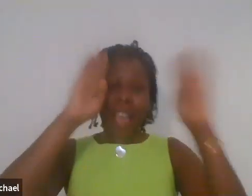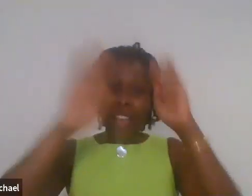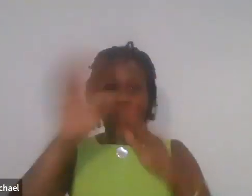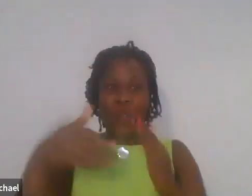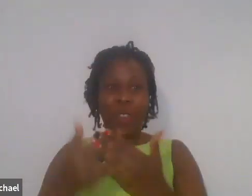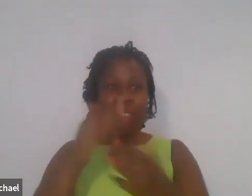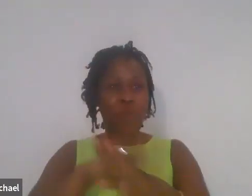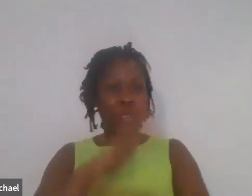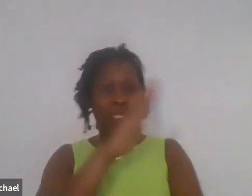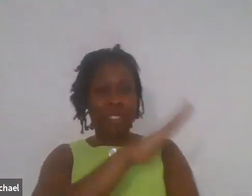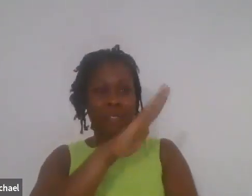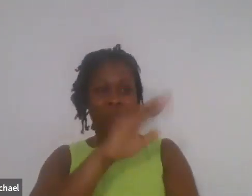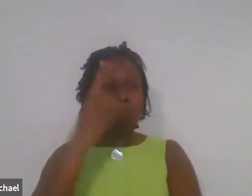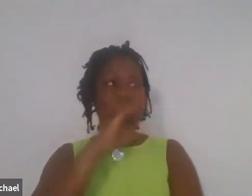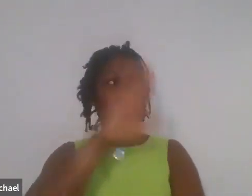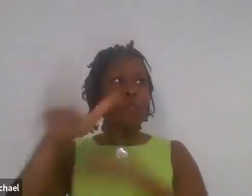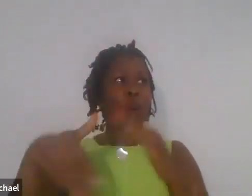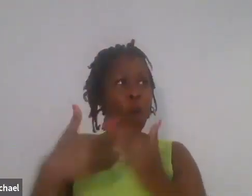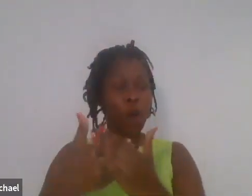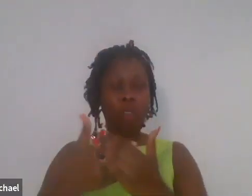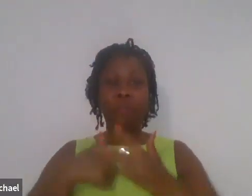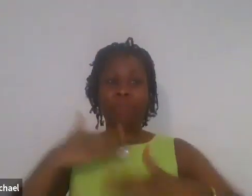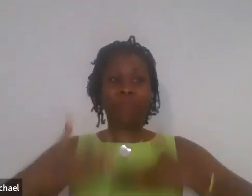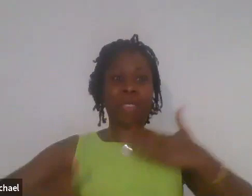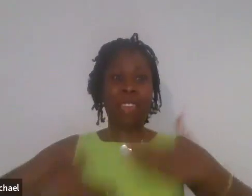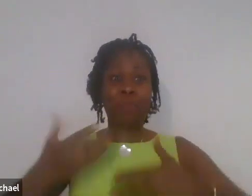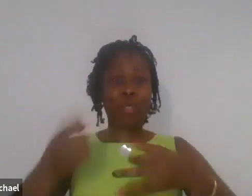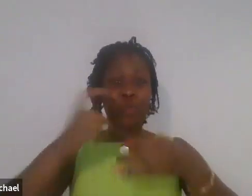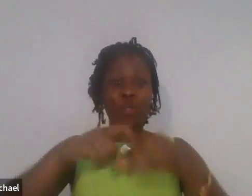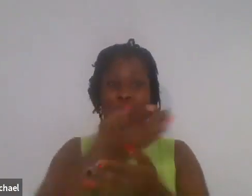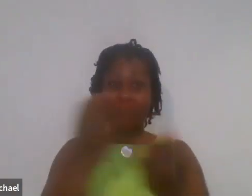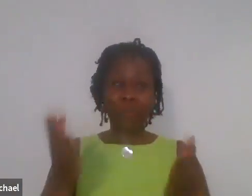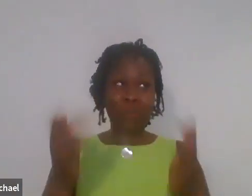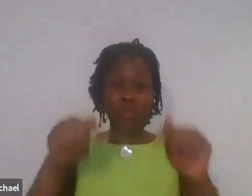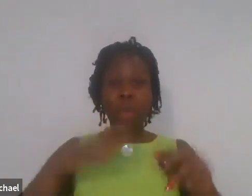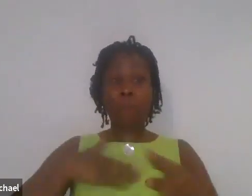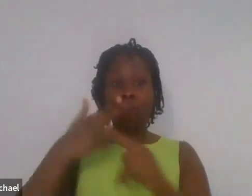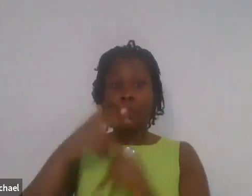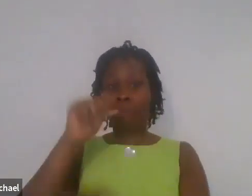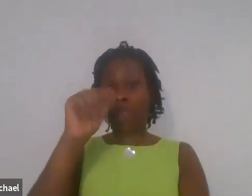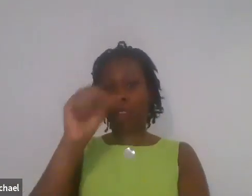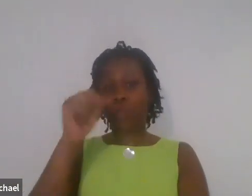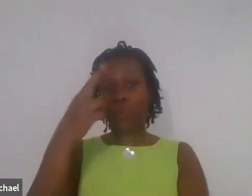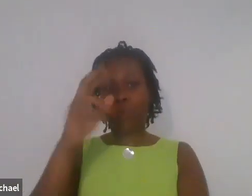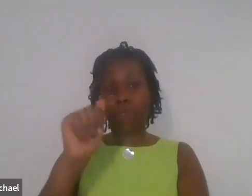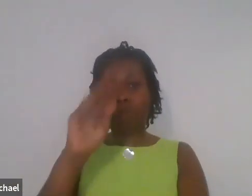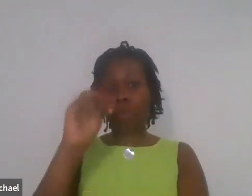Good evening, everyone. First of all, I'm happy to join you. My name is